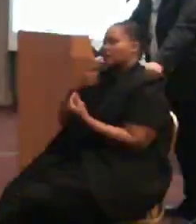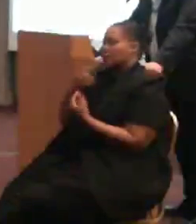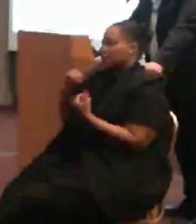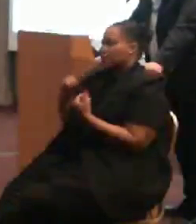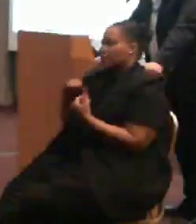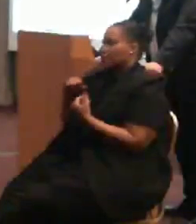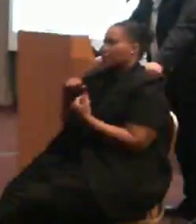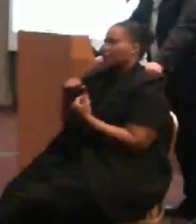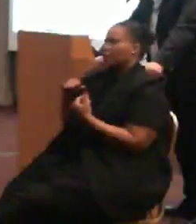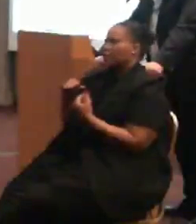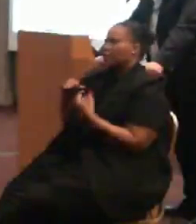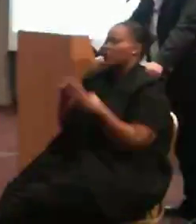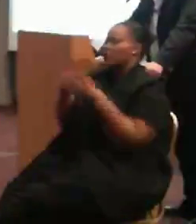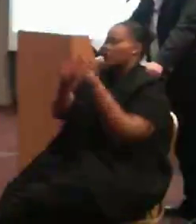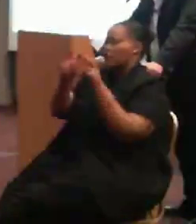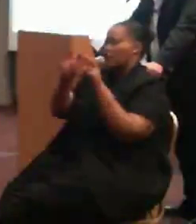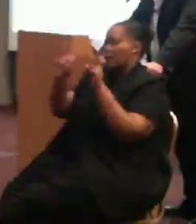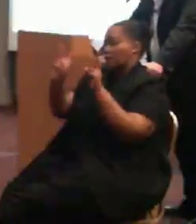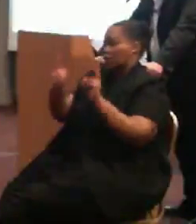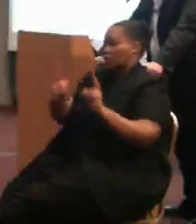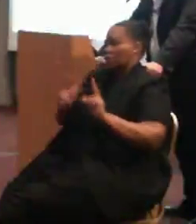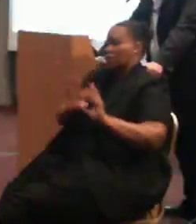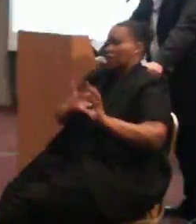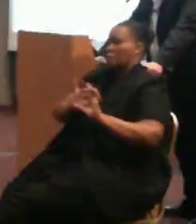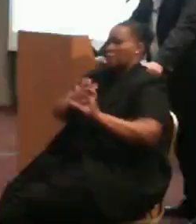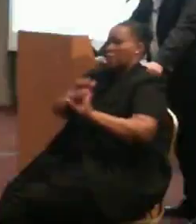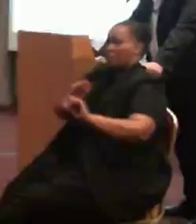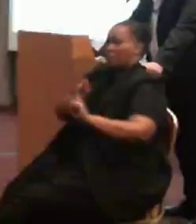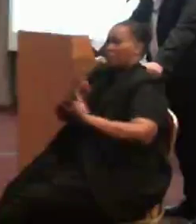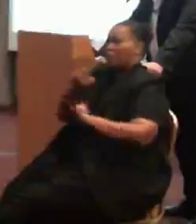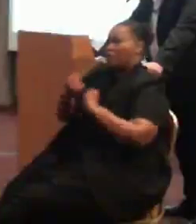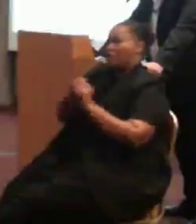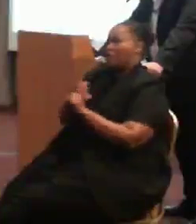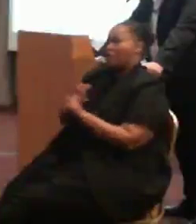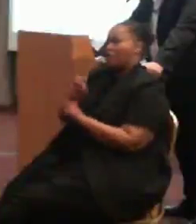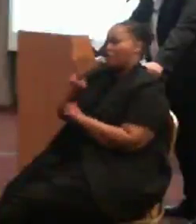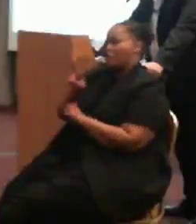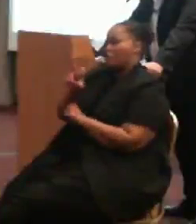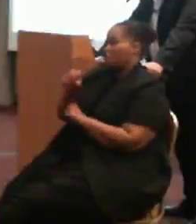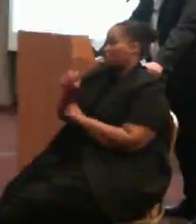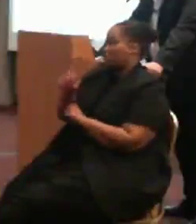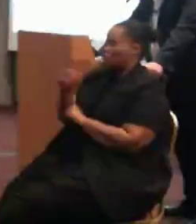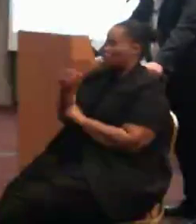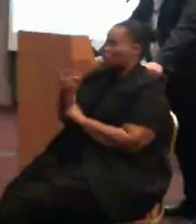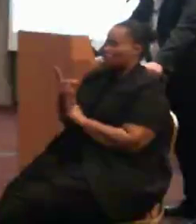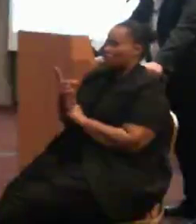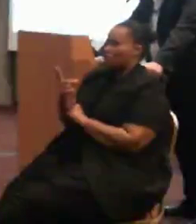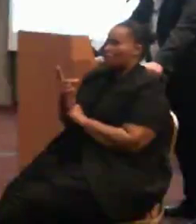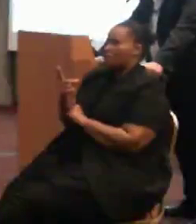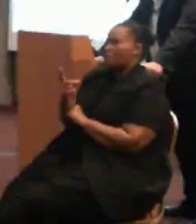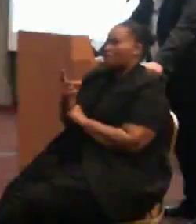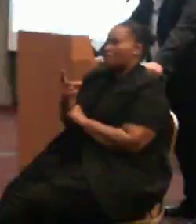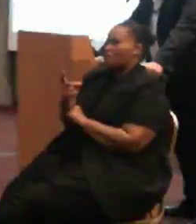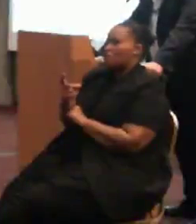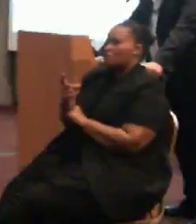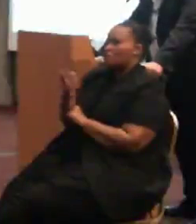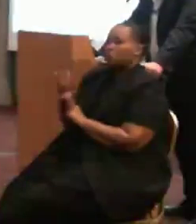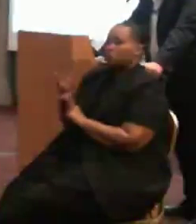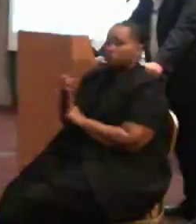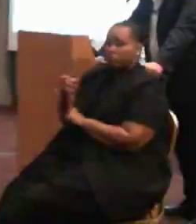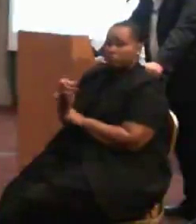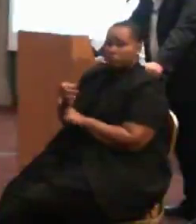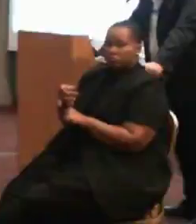been captured since 2001. And until a recommendation happens to sort this mess